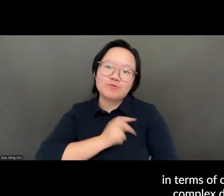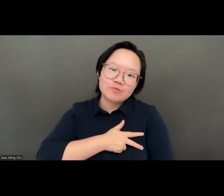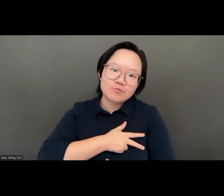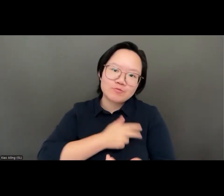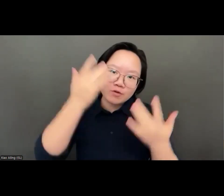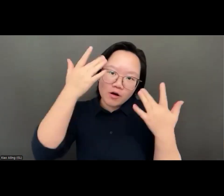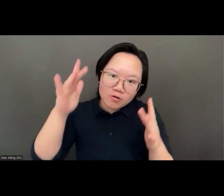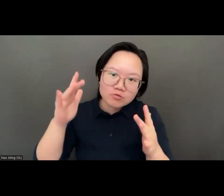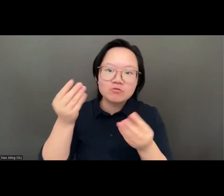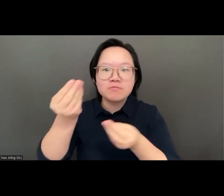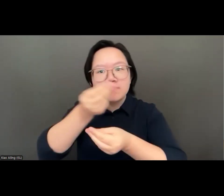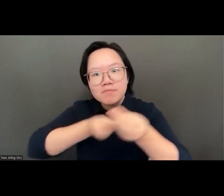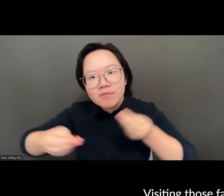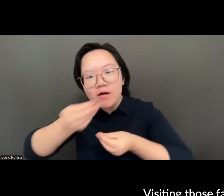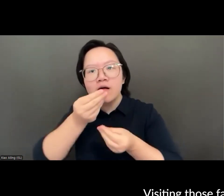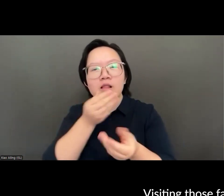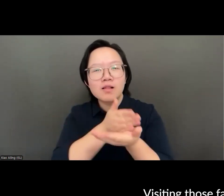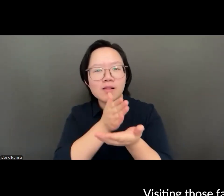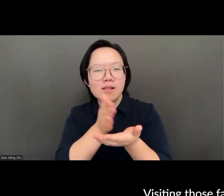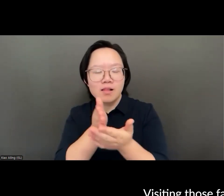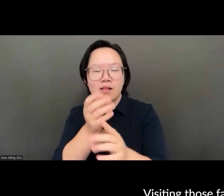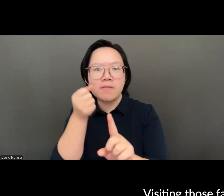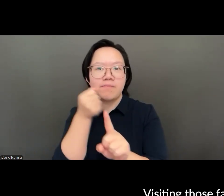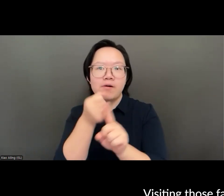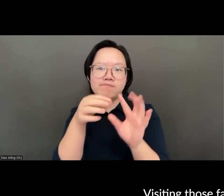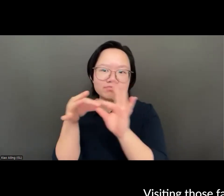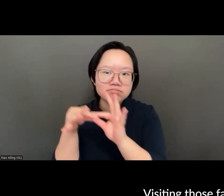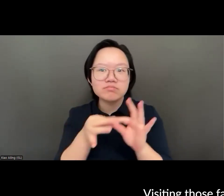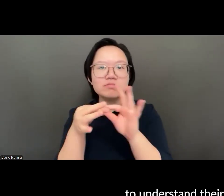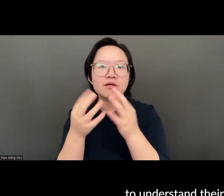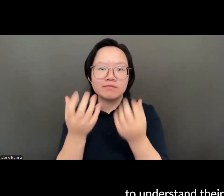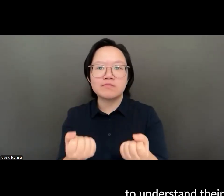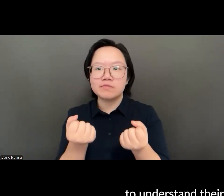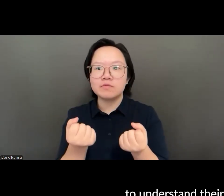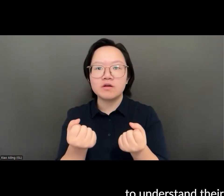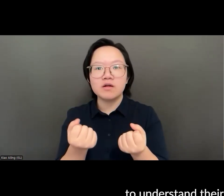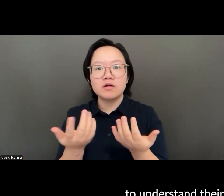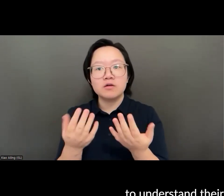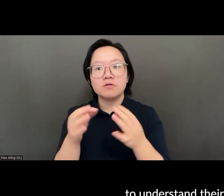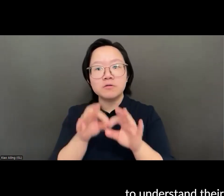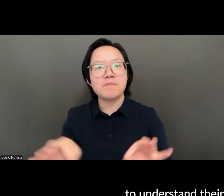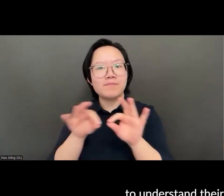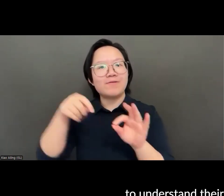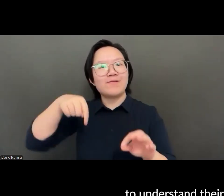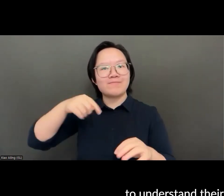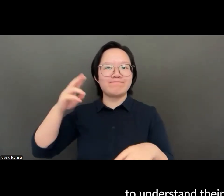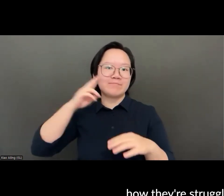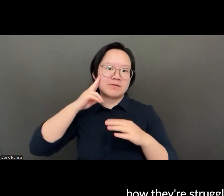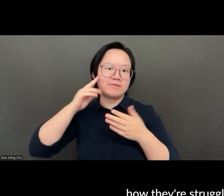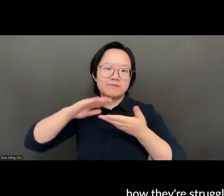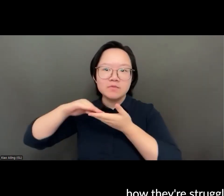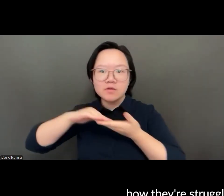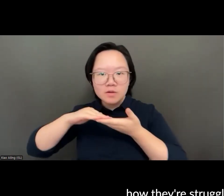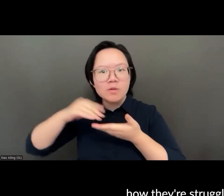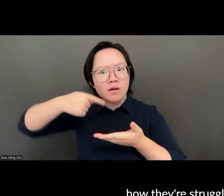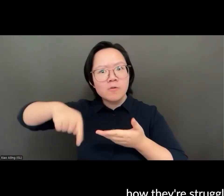disabilities. We visiting those families allows us to understand their everyday situation, how they